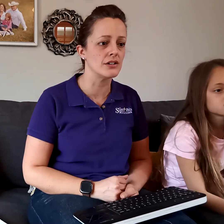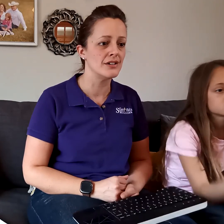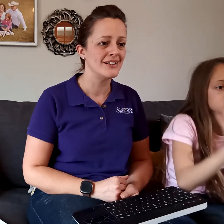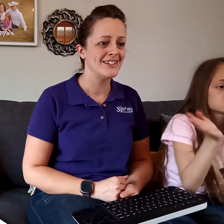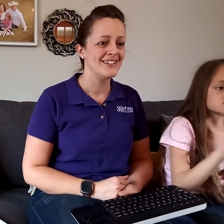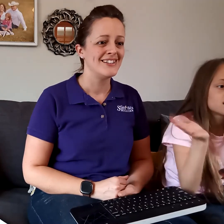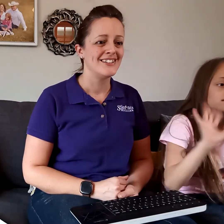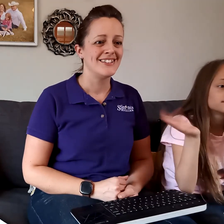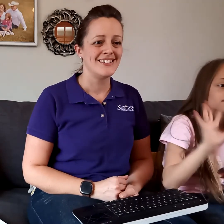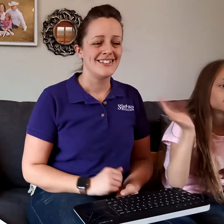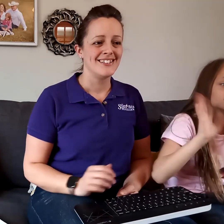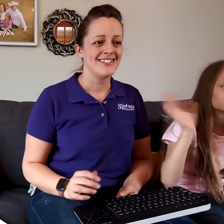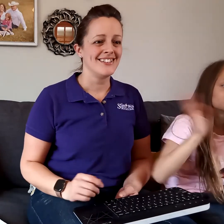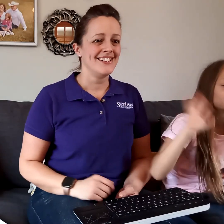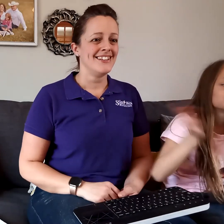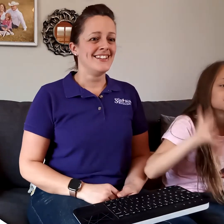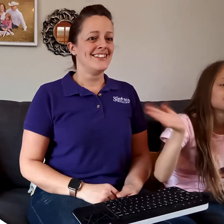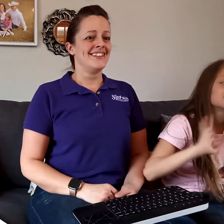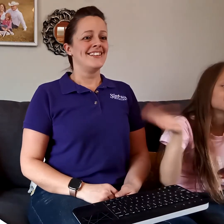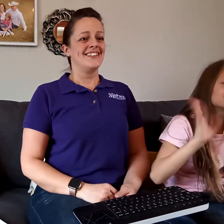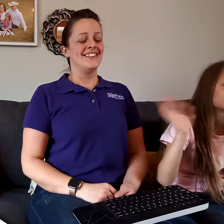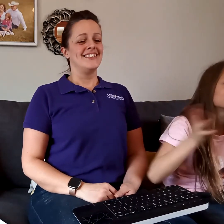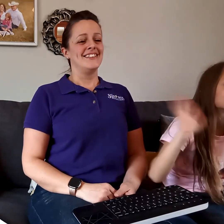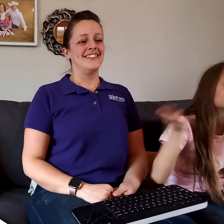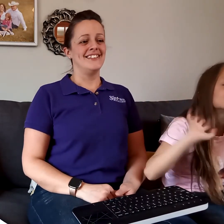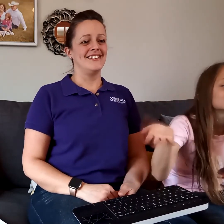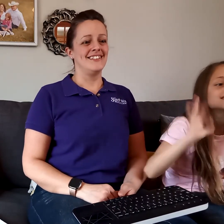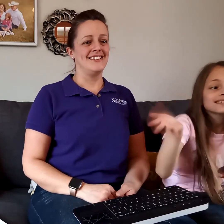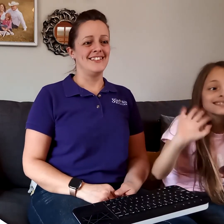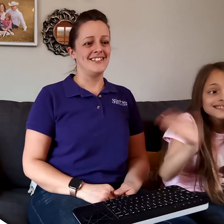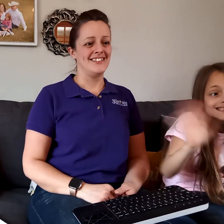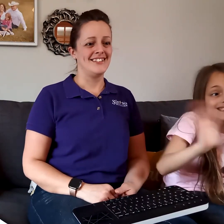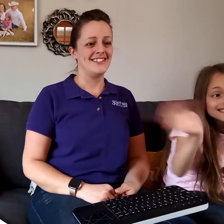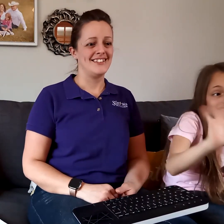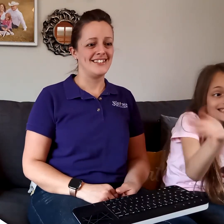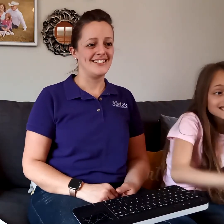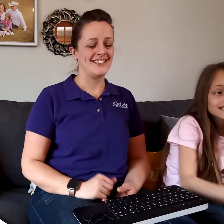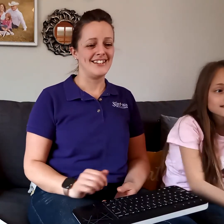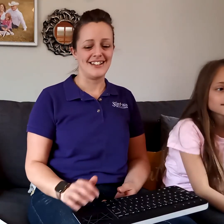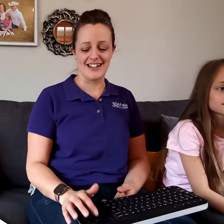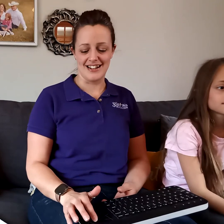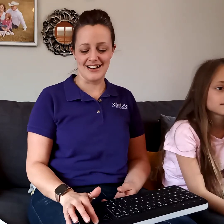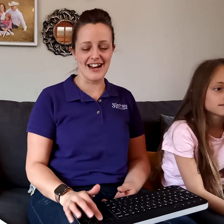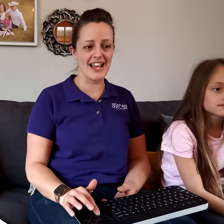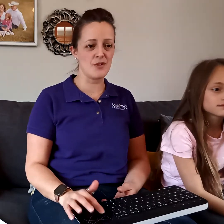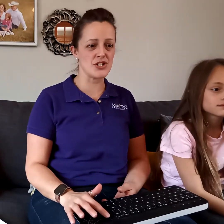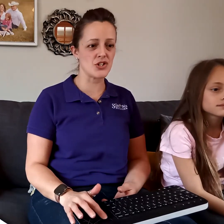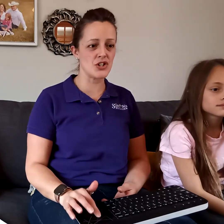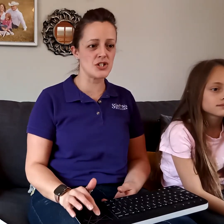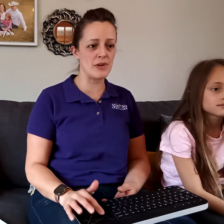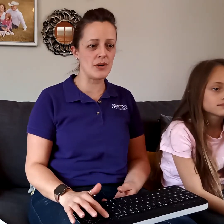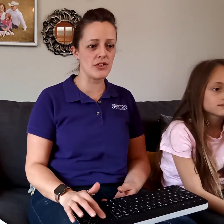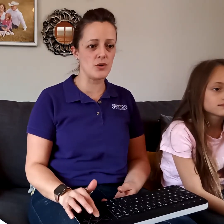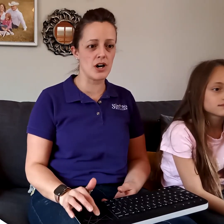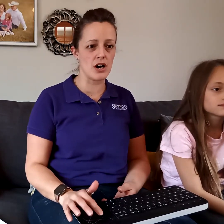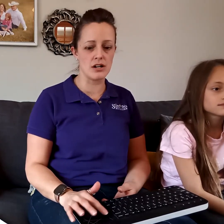All All right, it was good to be with you all.